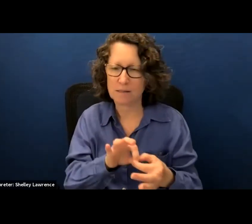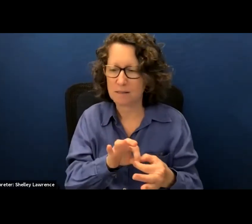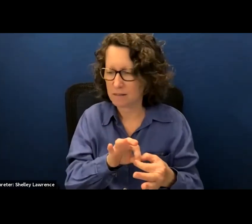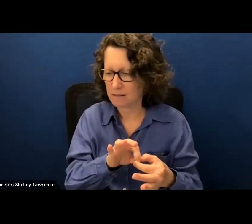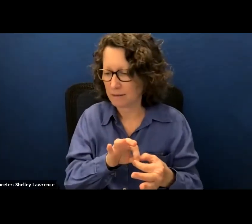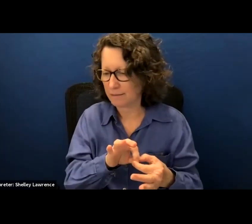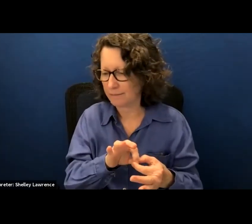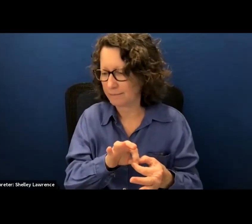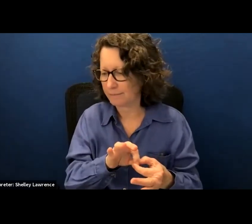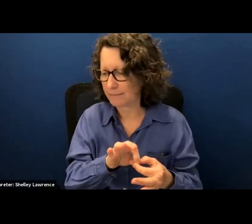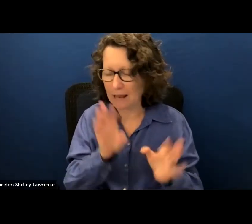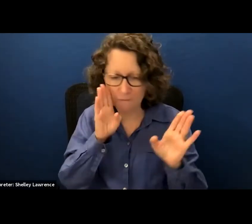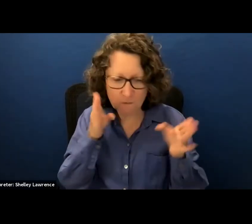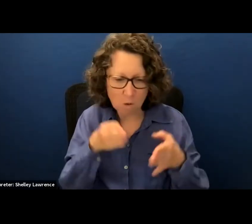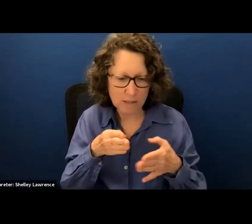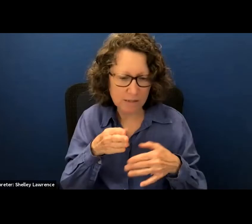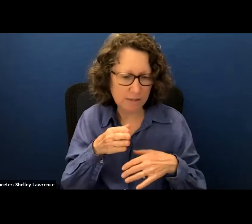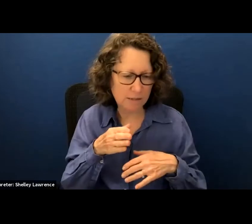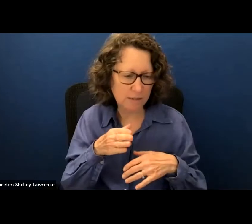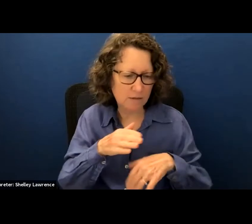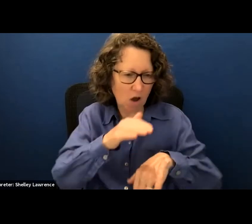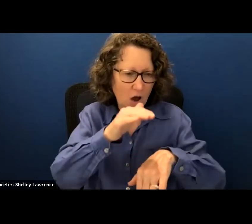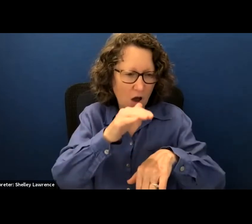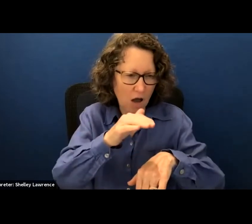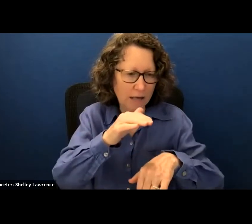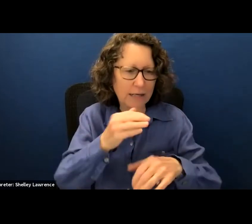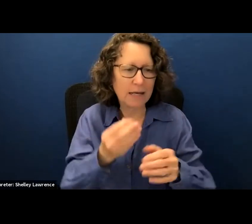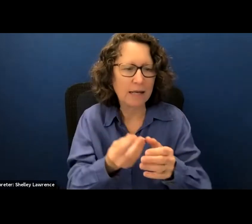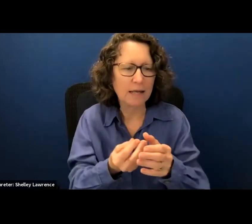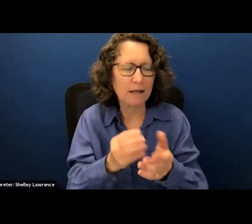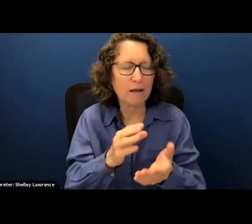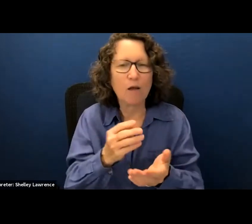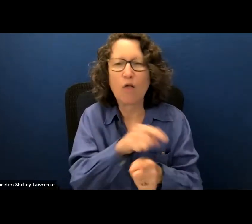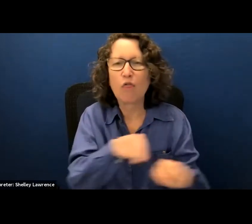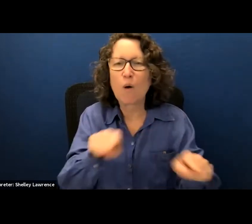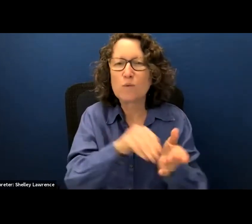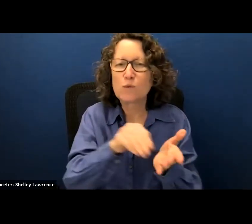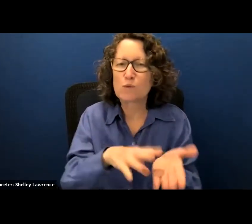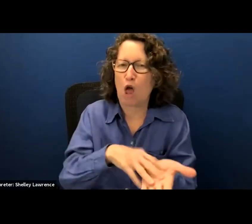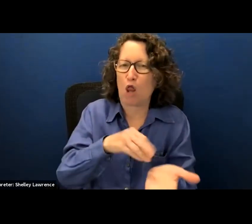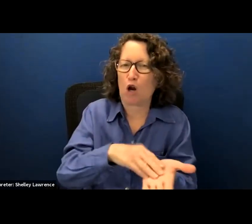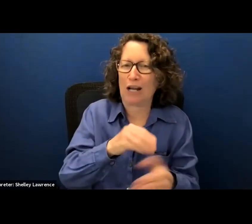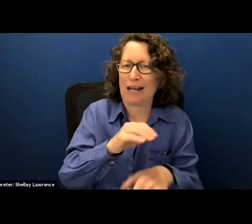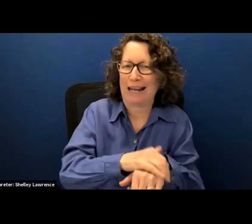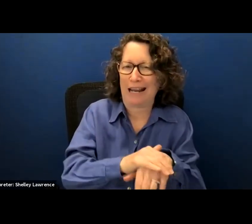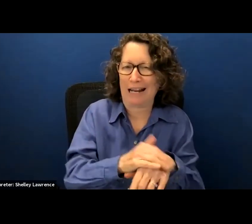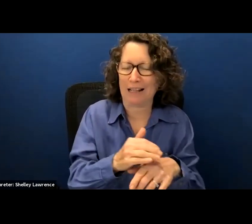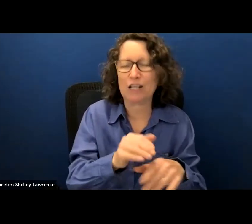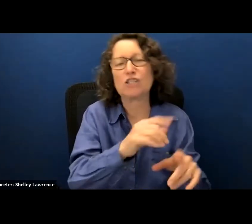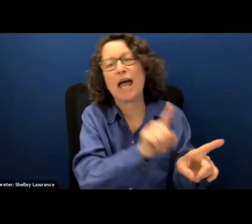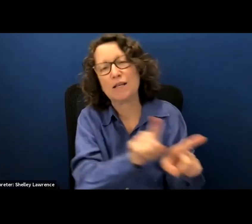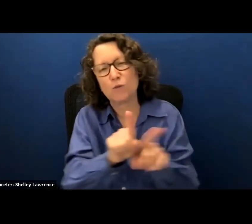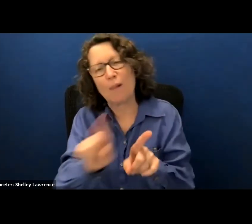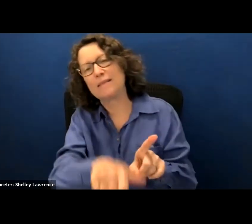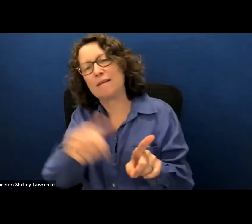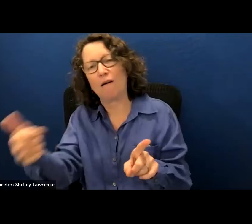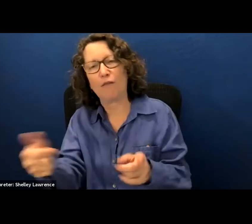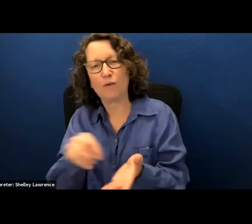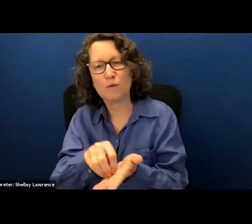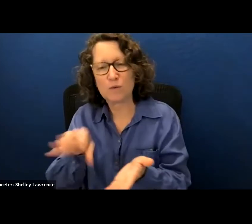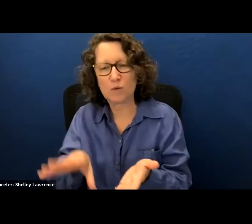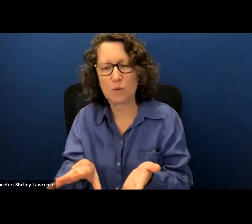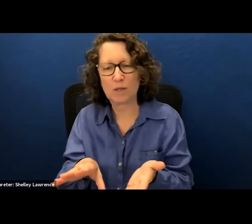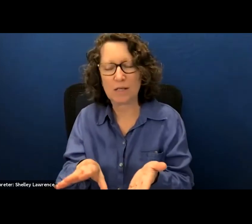on our English, our emergent multilingual students. as well as other students.